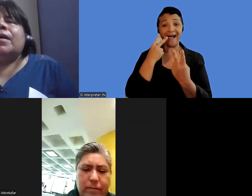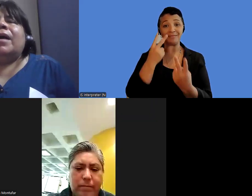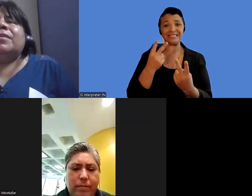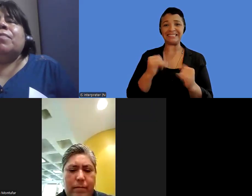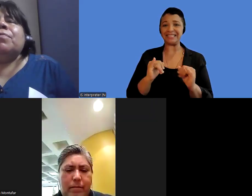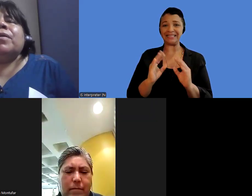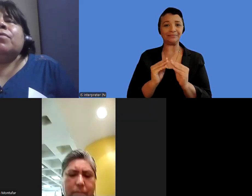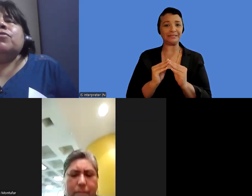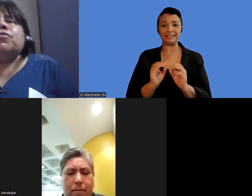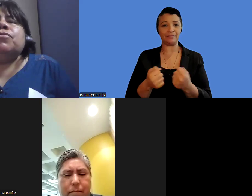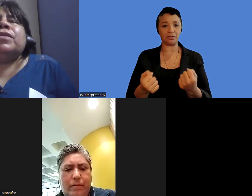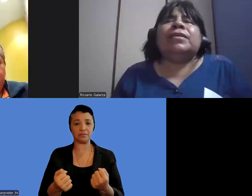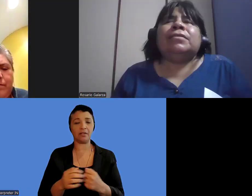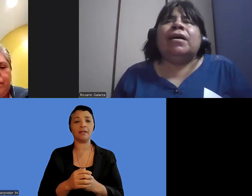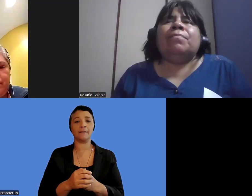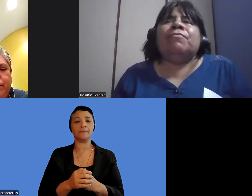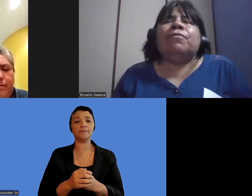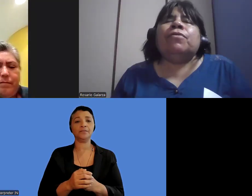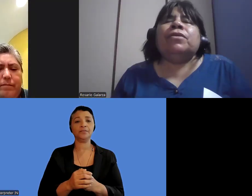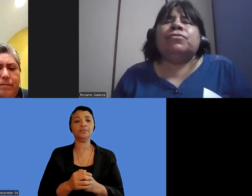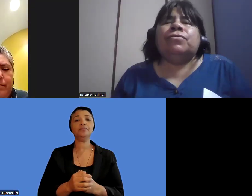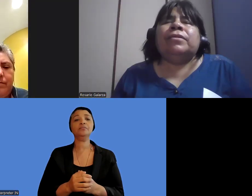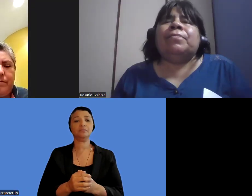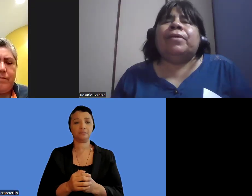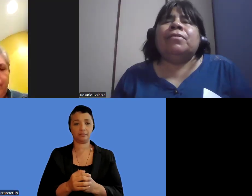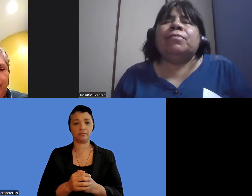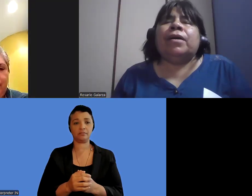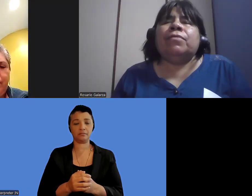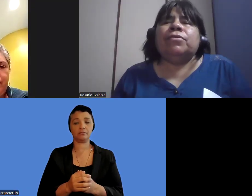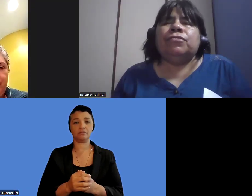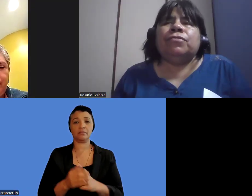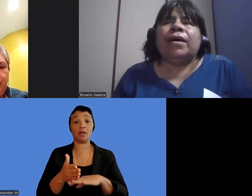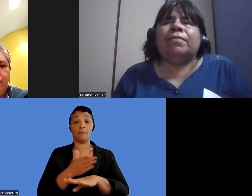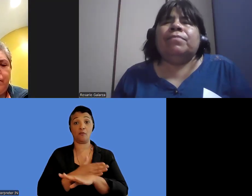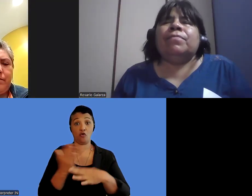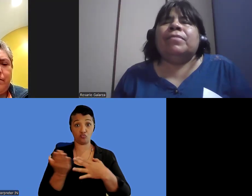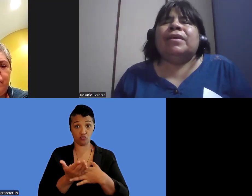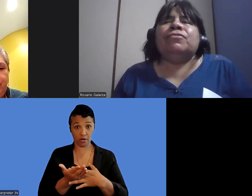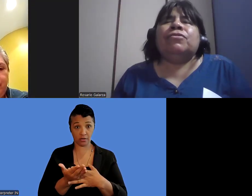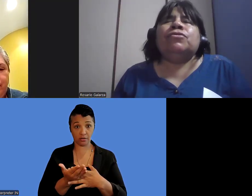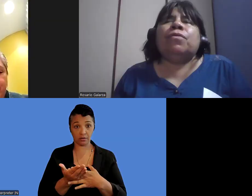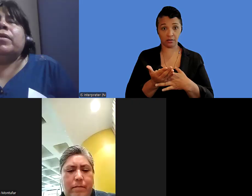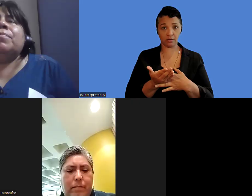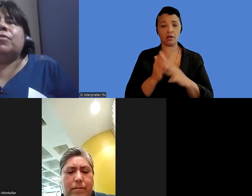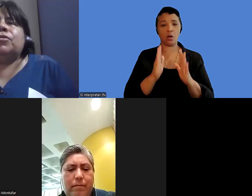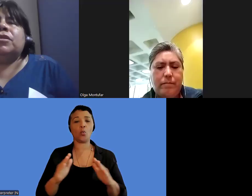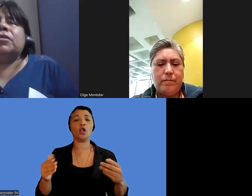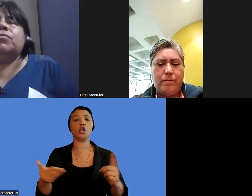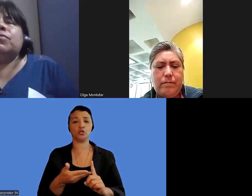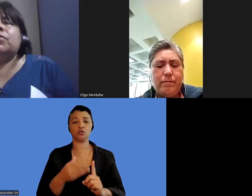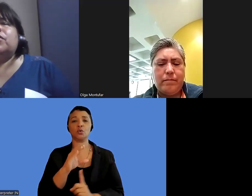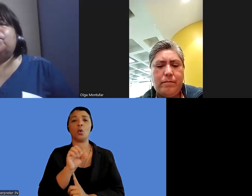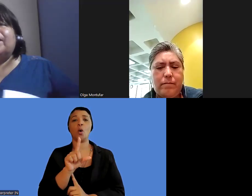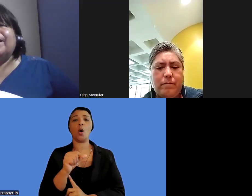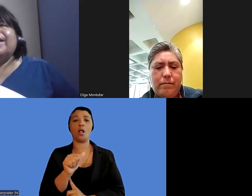meeting. I think what we are going to do is before going to the break, we are going to introduce Olga because she